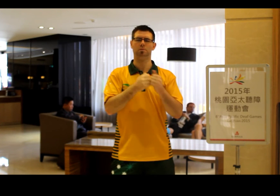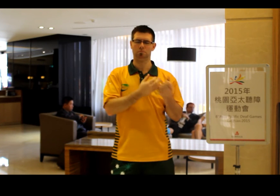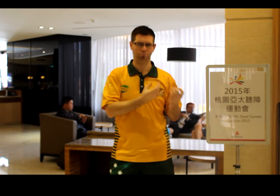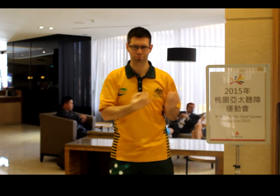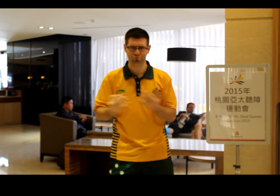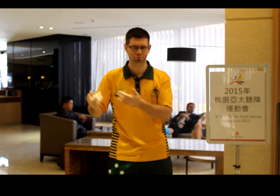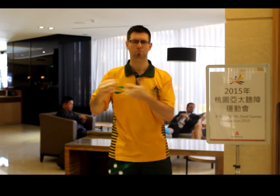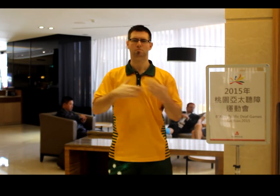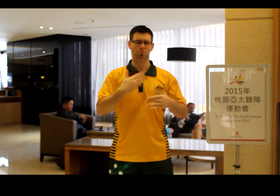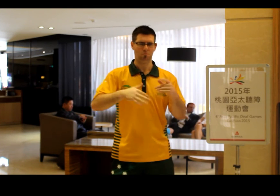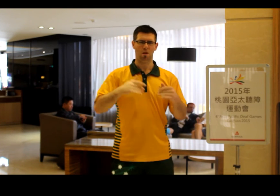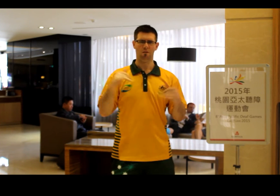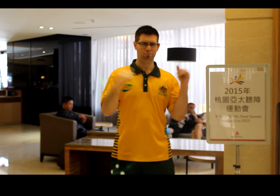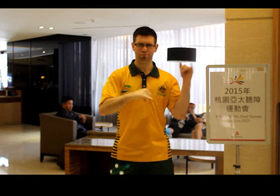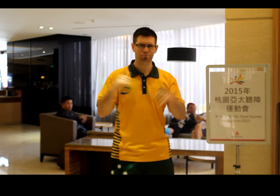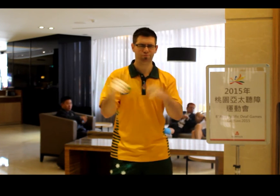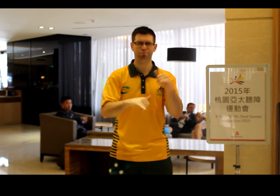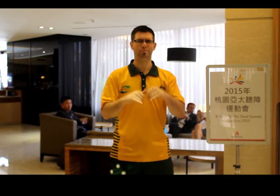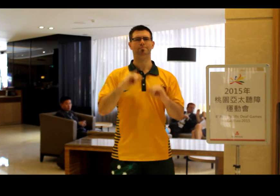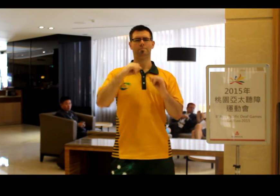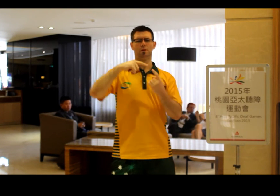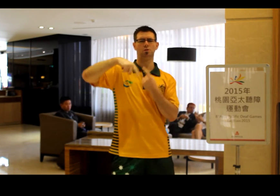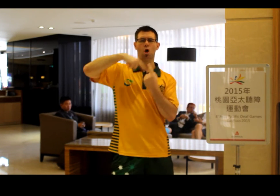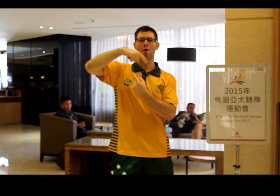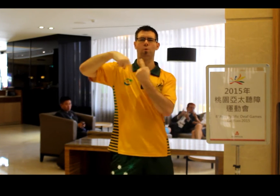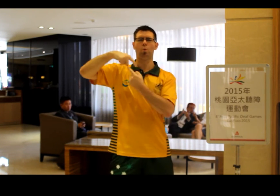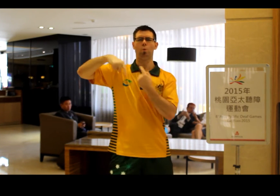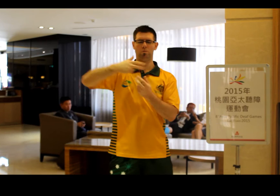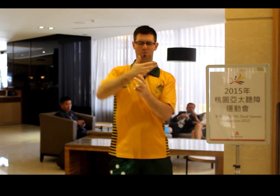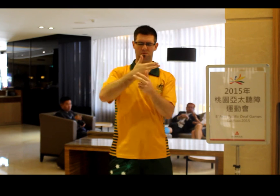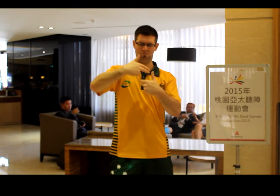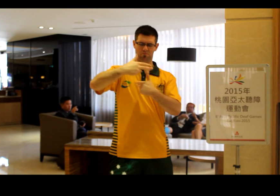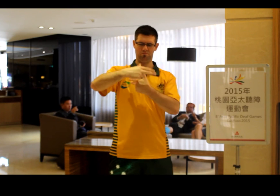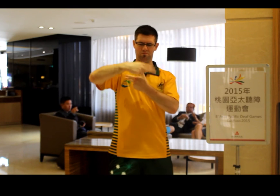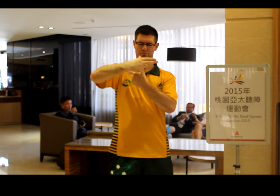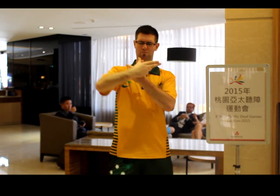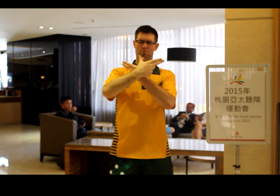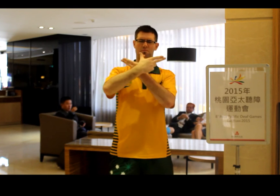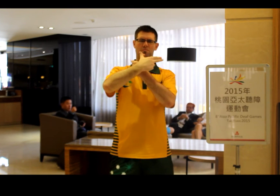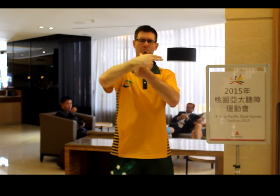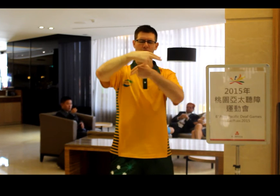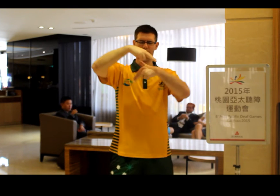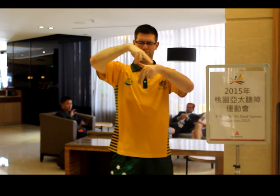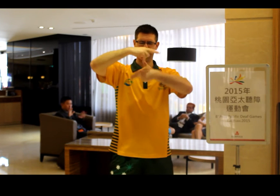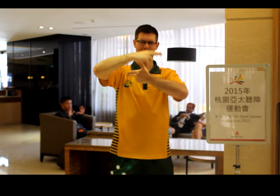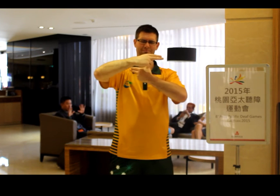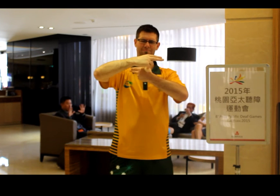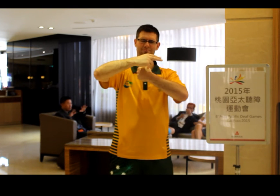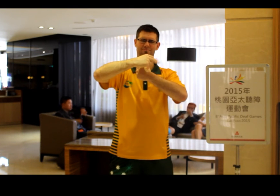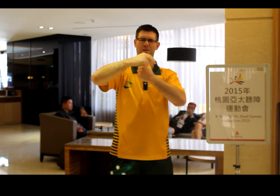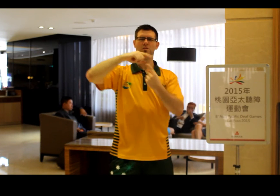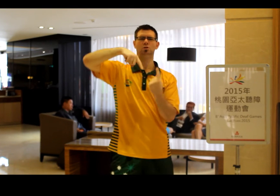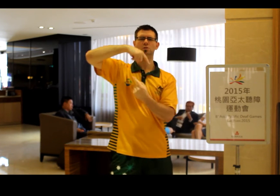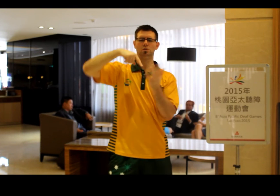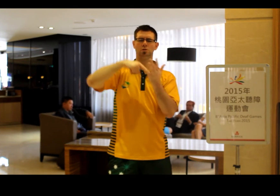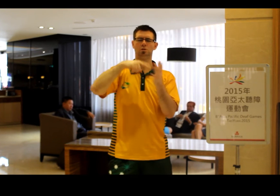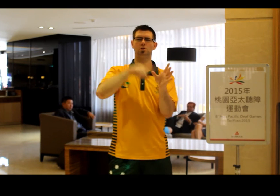for the Asian Pacific Deaf Games since we've all arrived. There were delays because of the typhoon that came